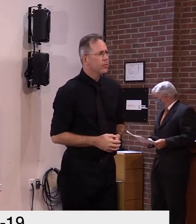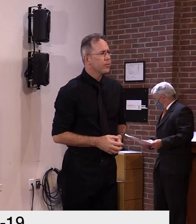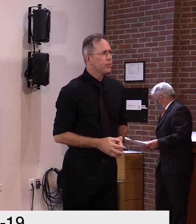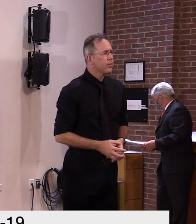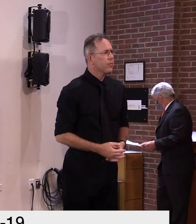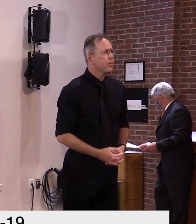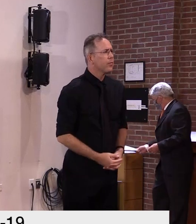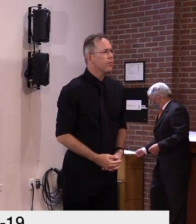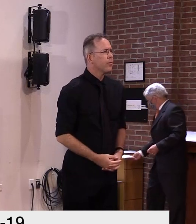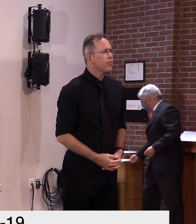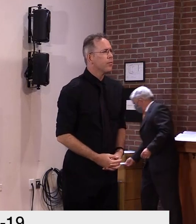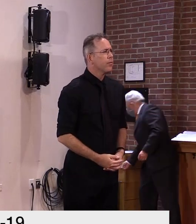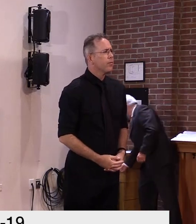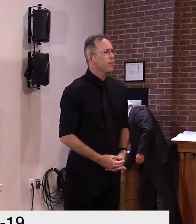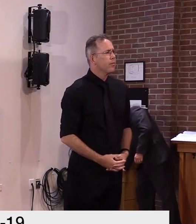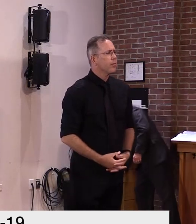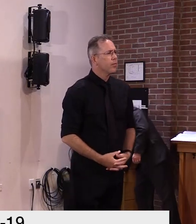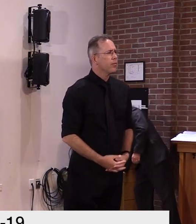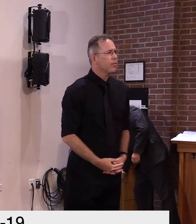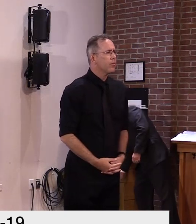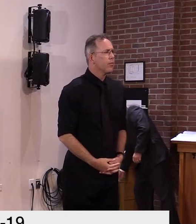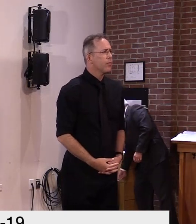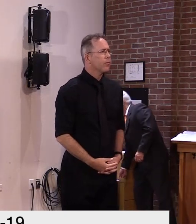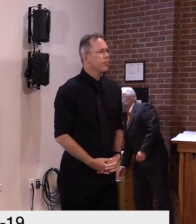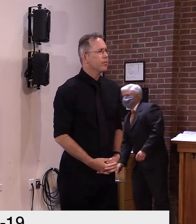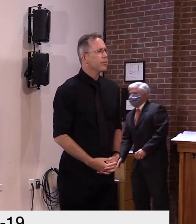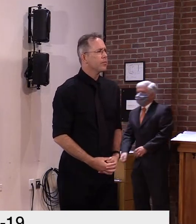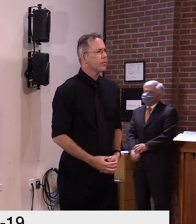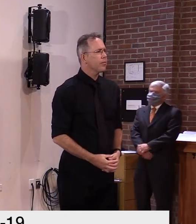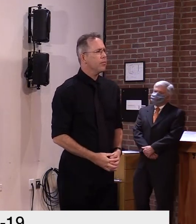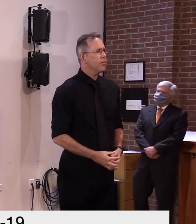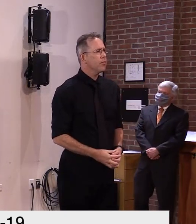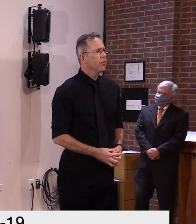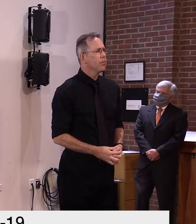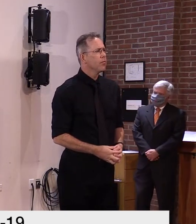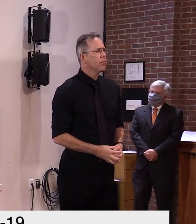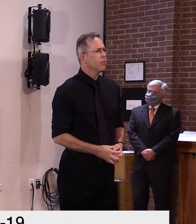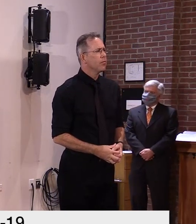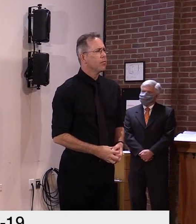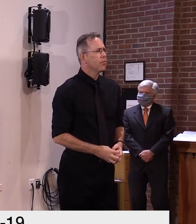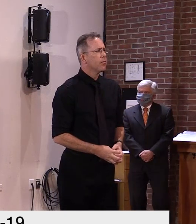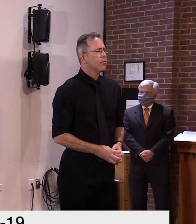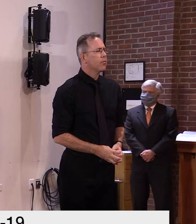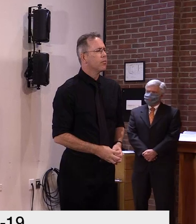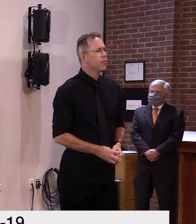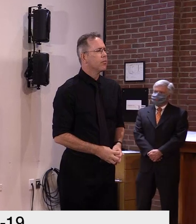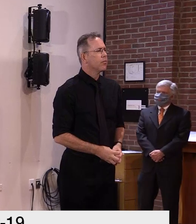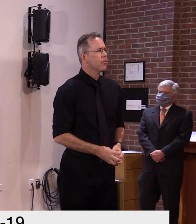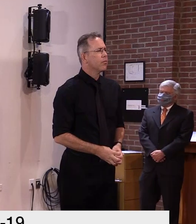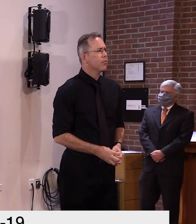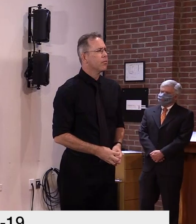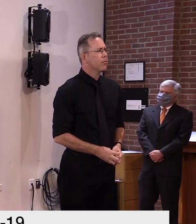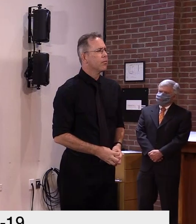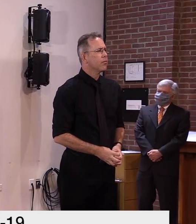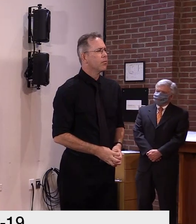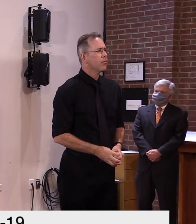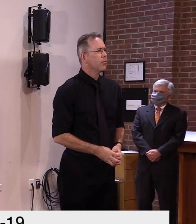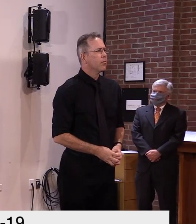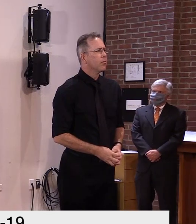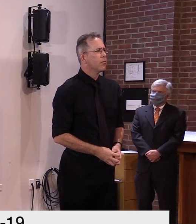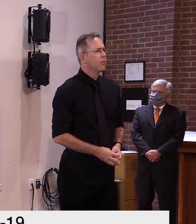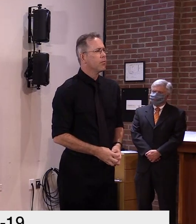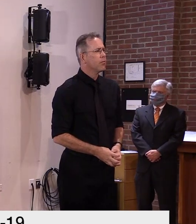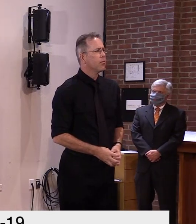when past case clusters have popped up, that's led to pretty quick community pop-up testing sites. Are you finding those immediate pop-ups